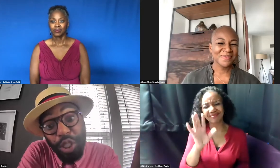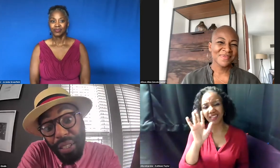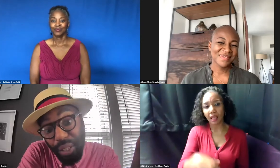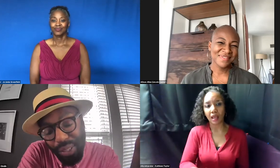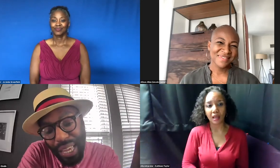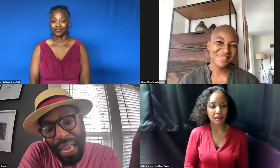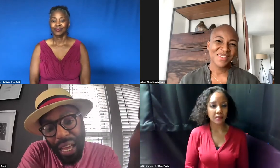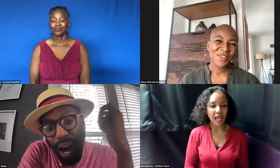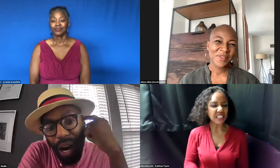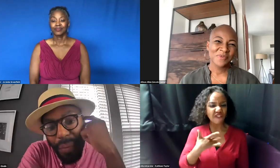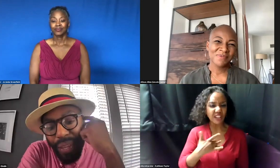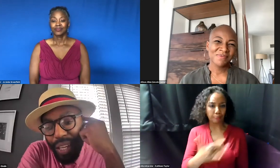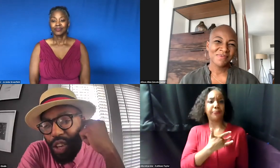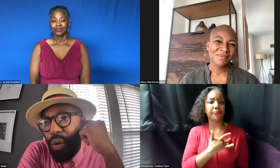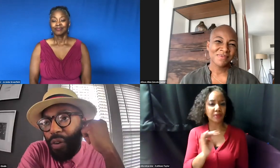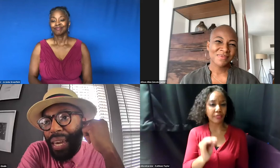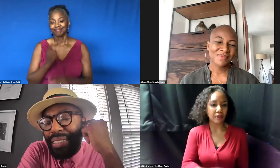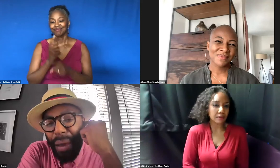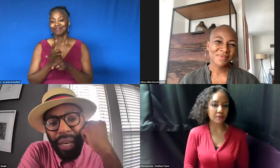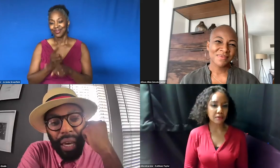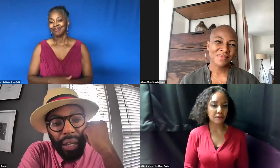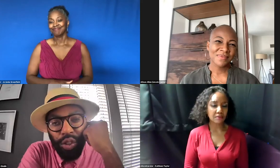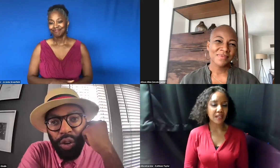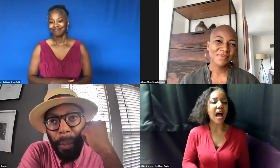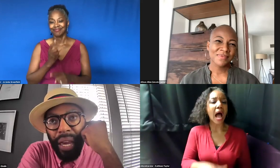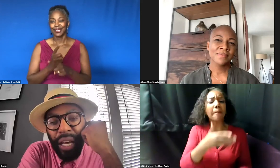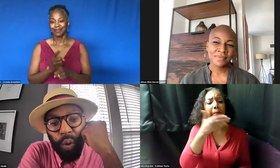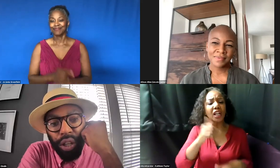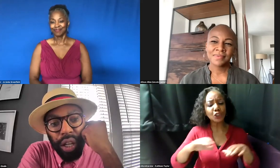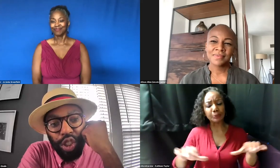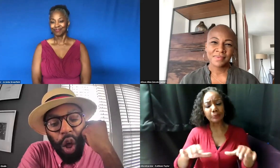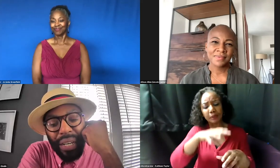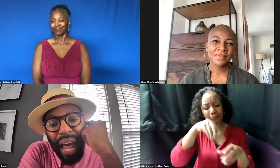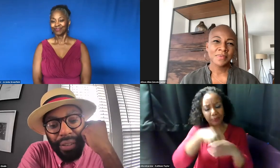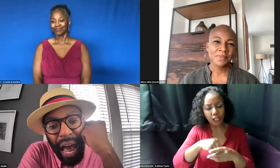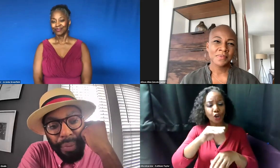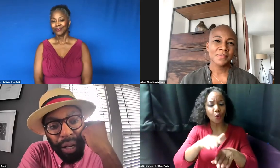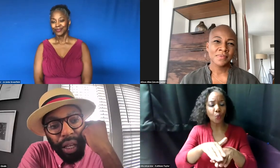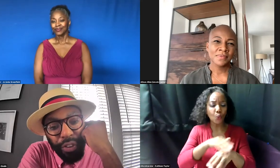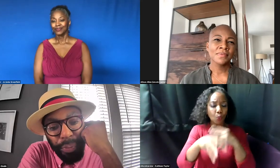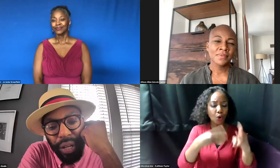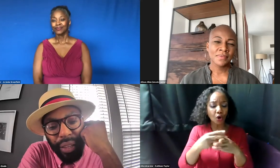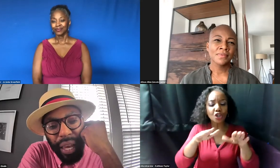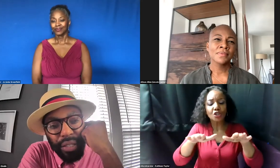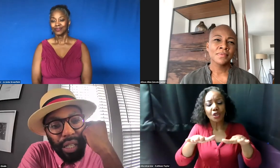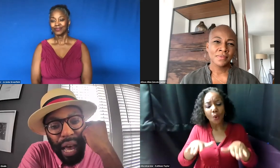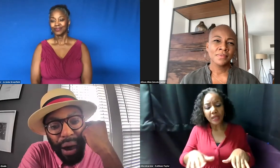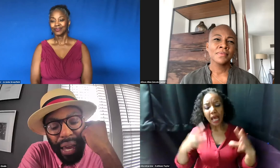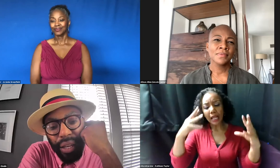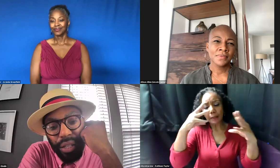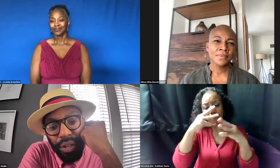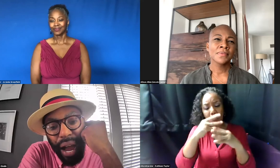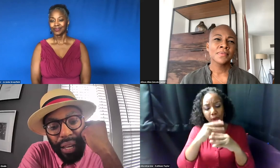words don't speak to you. Right. So for me, it's like being. And so, you know, being in the world, slowing down time and looking for the beauty in things is